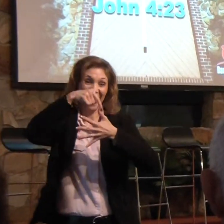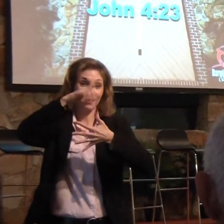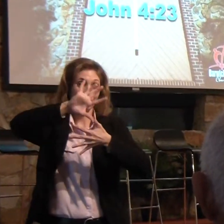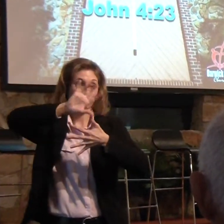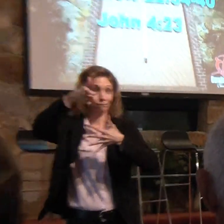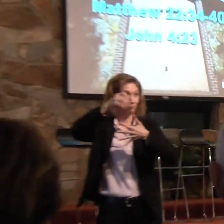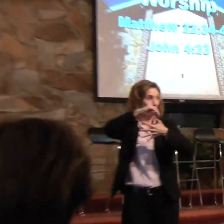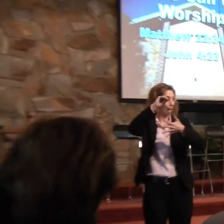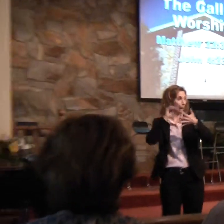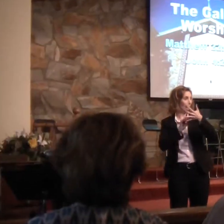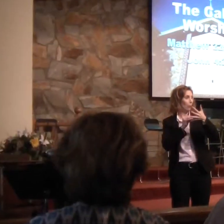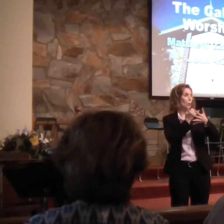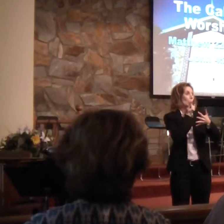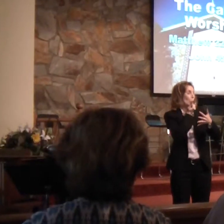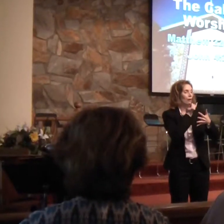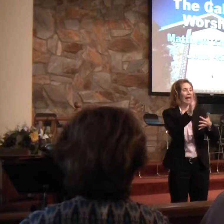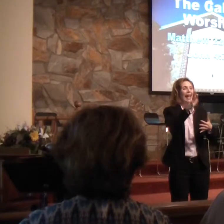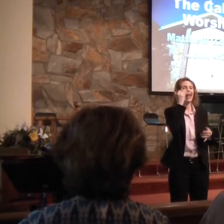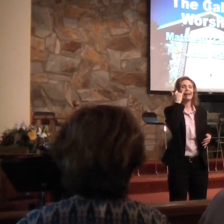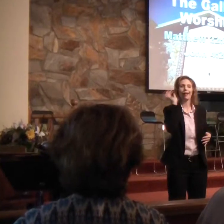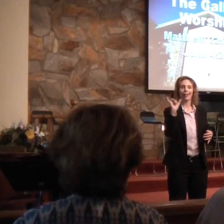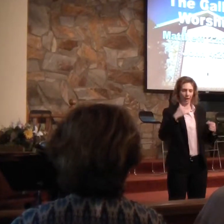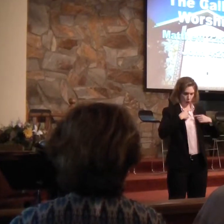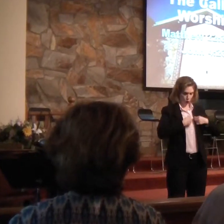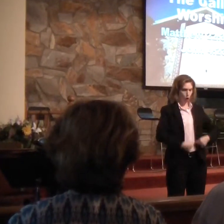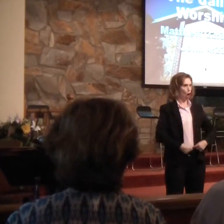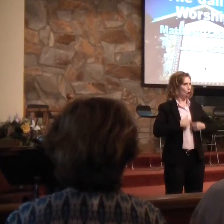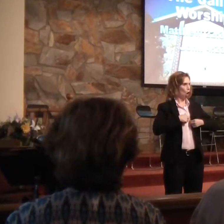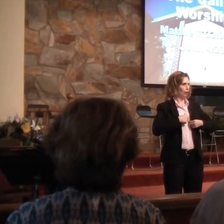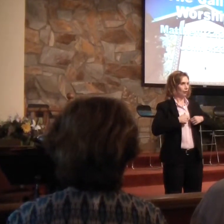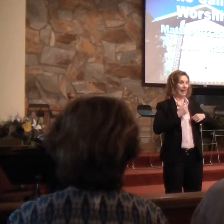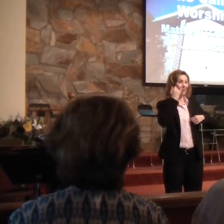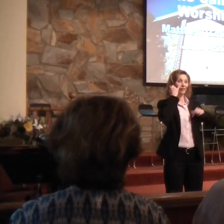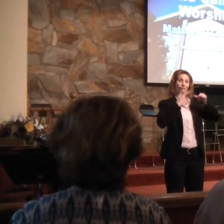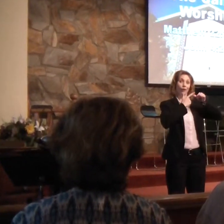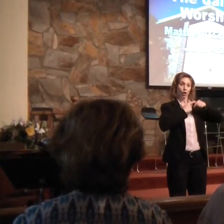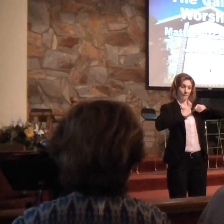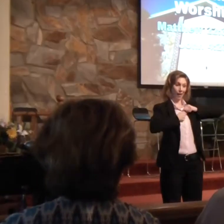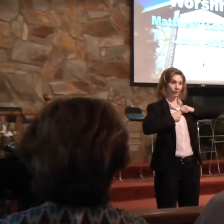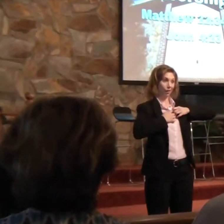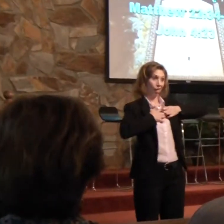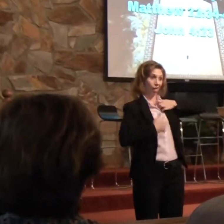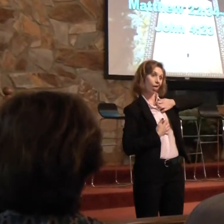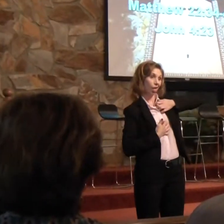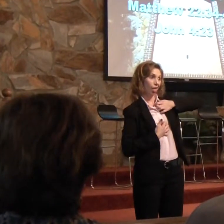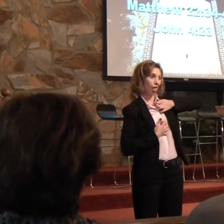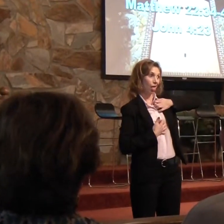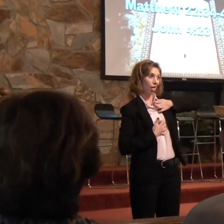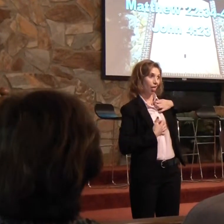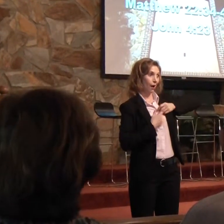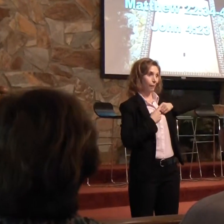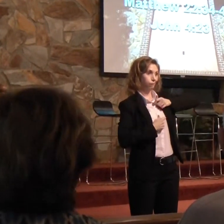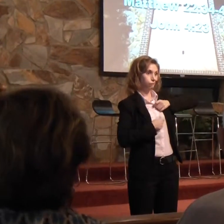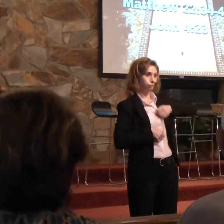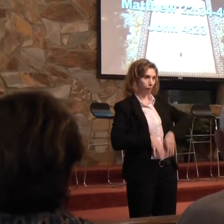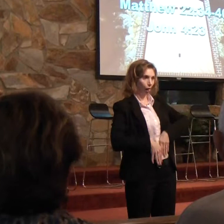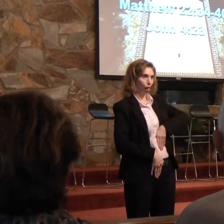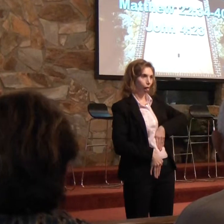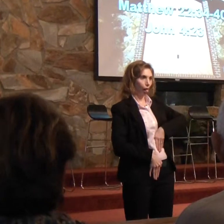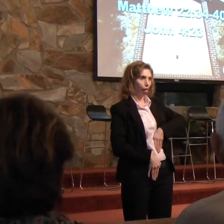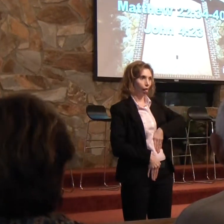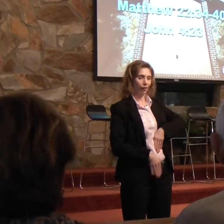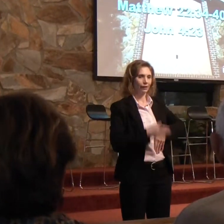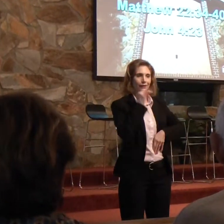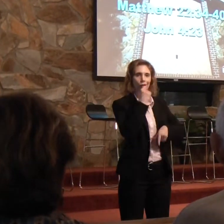kind of like my button-up shirt. You know, if you get that first button wrong and you begin to button everything